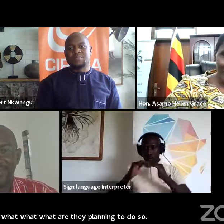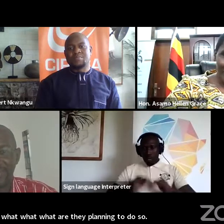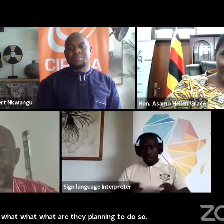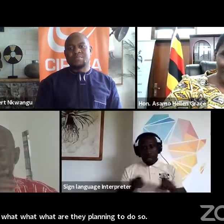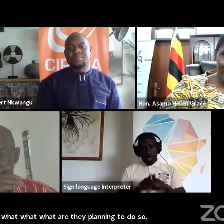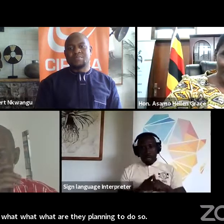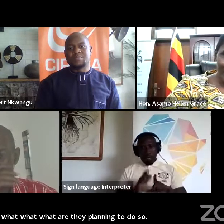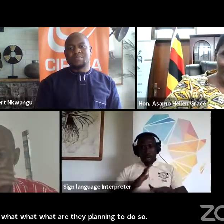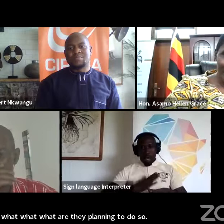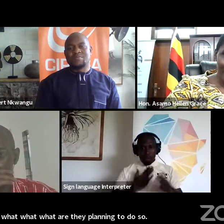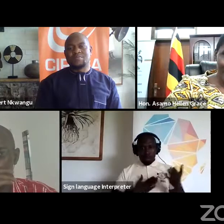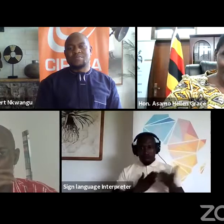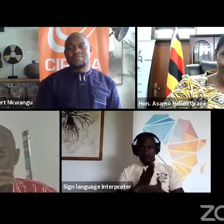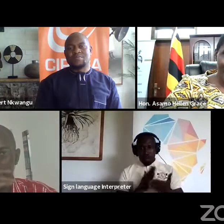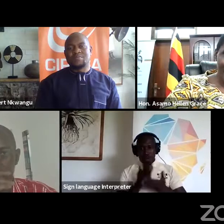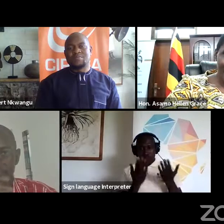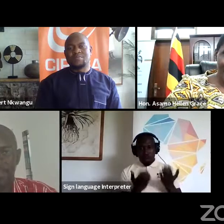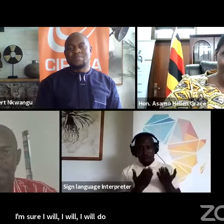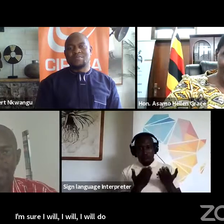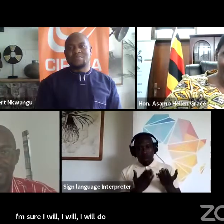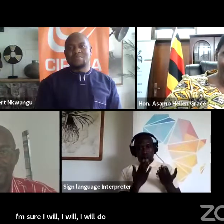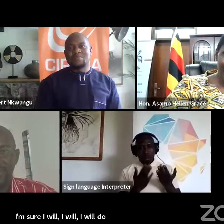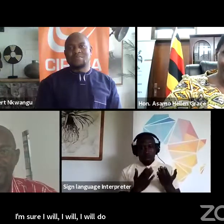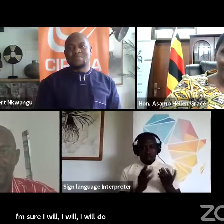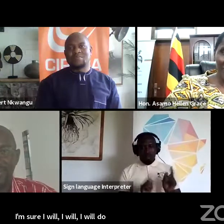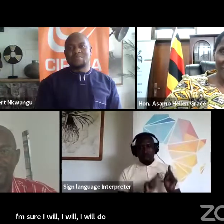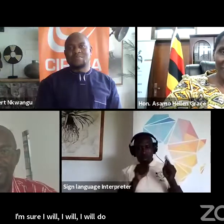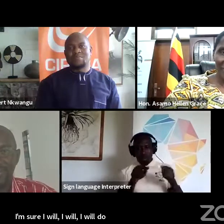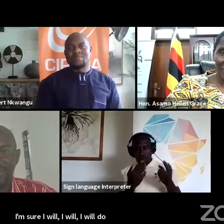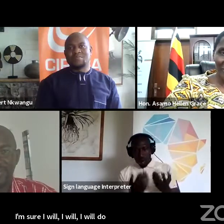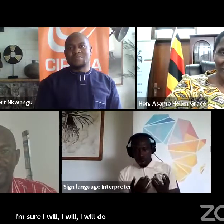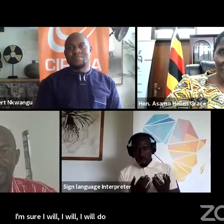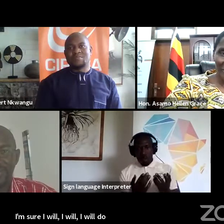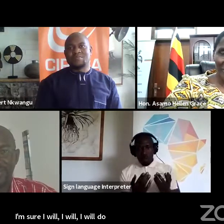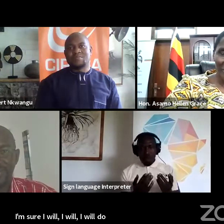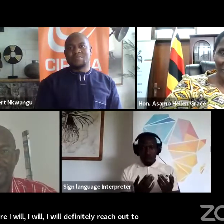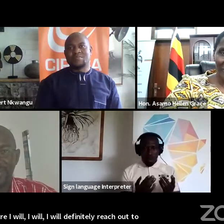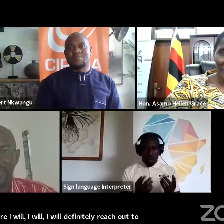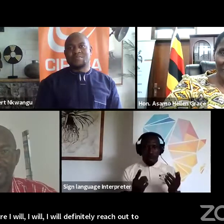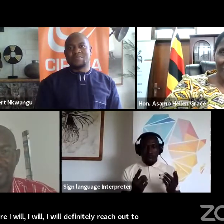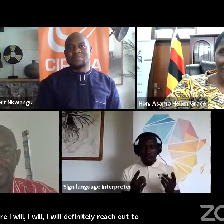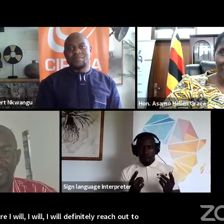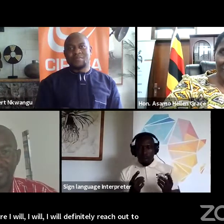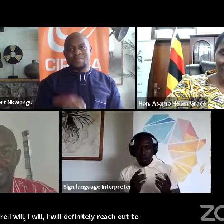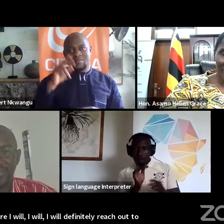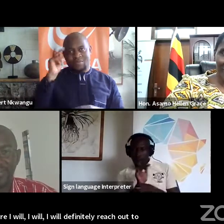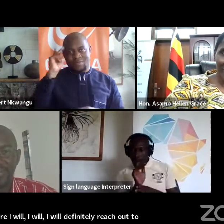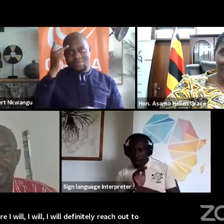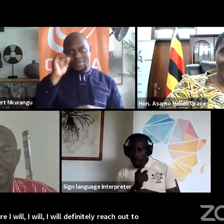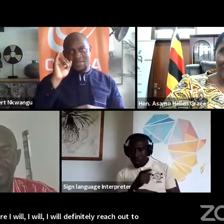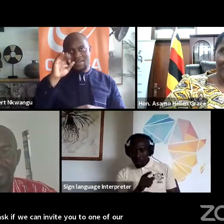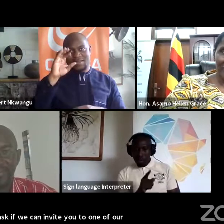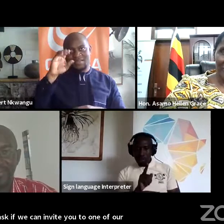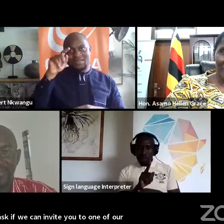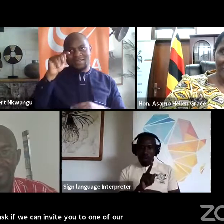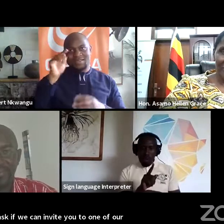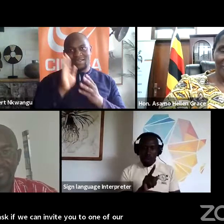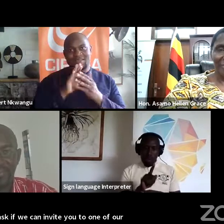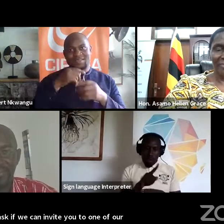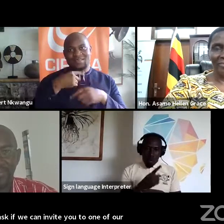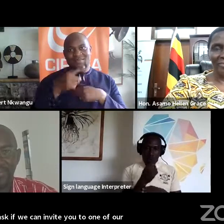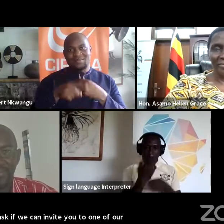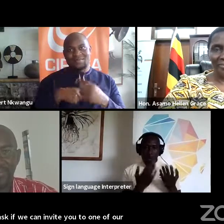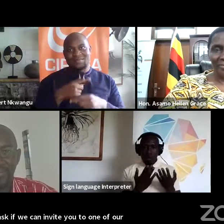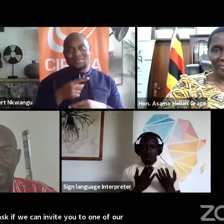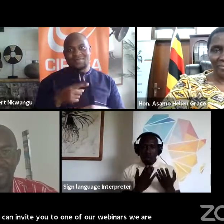I will definitely reach out to ask if we can invite you to one of our webinars. We are heading